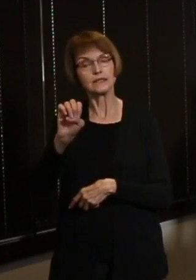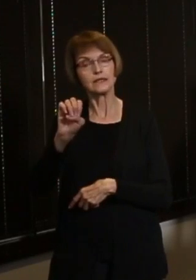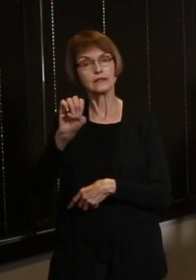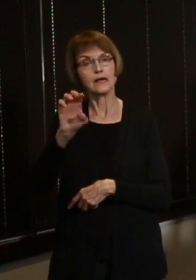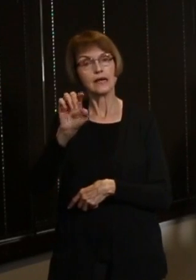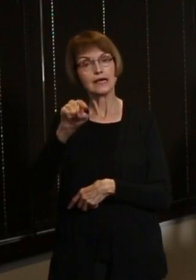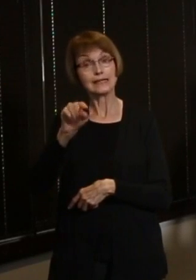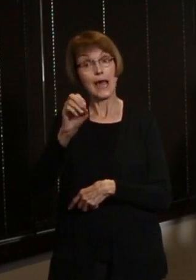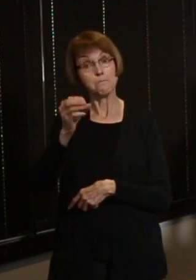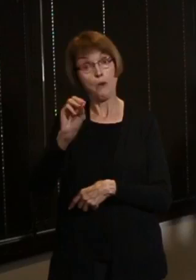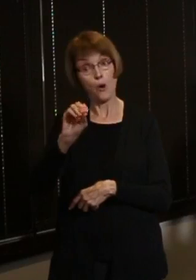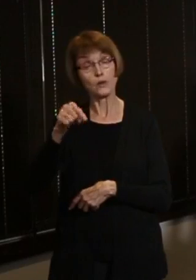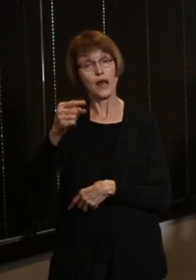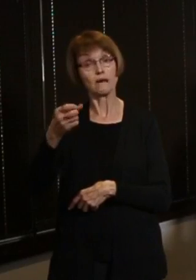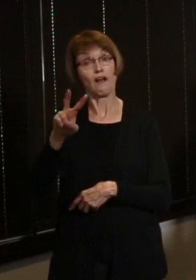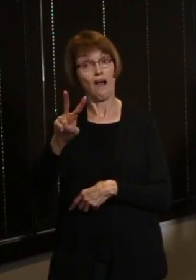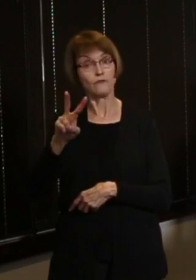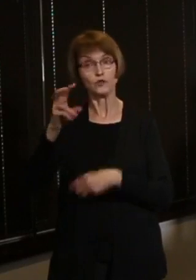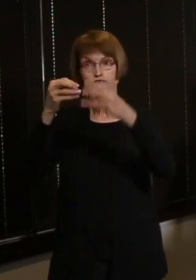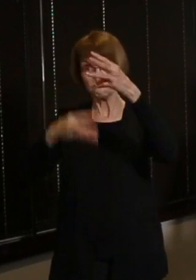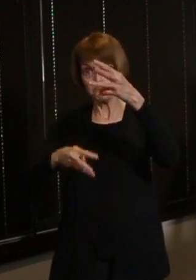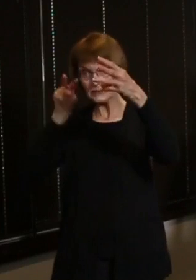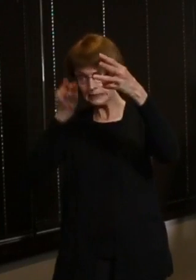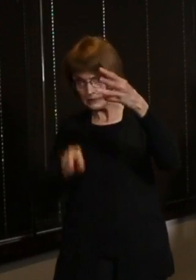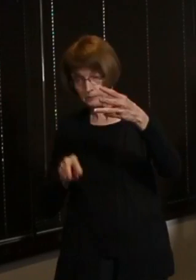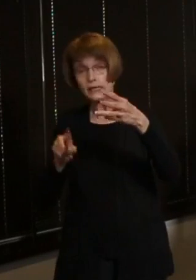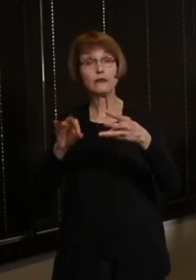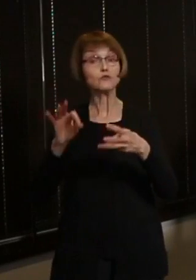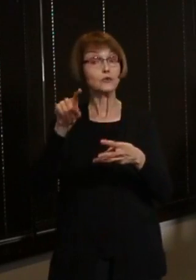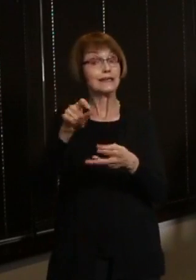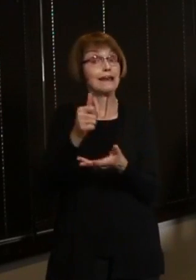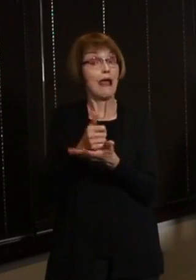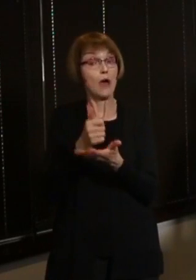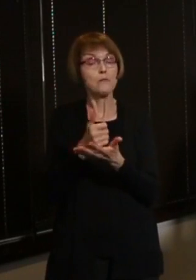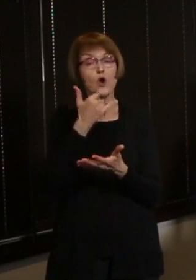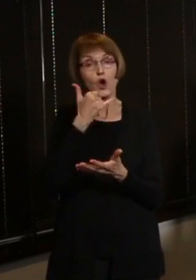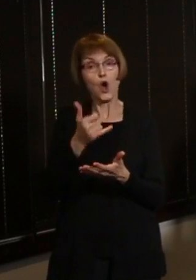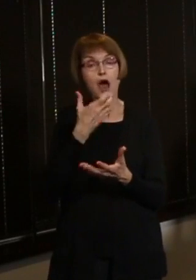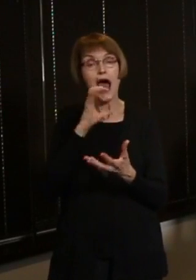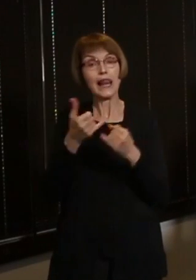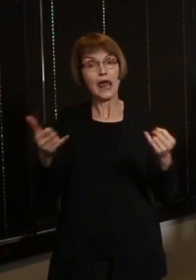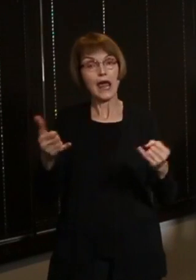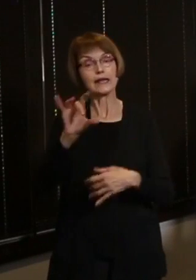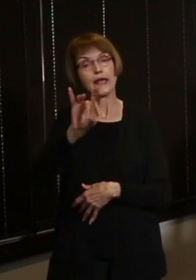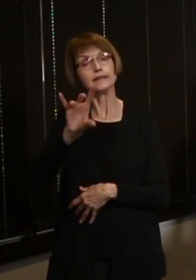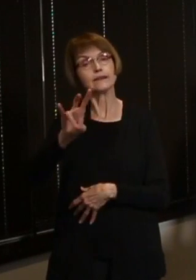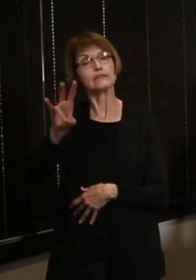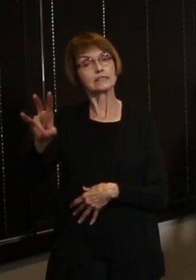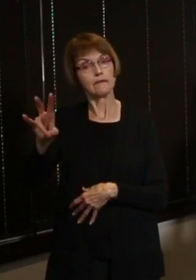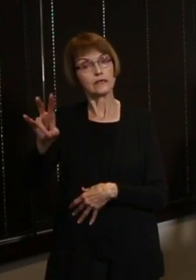covidvaccine.mo.gov. And if you need assistance, call the vaccine hotline,